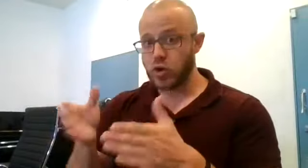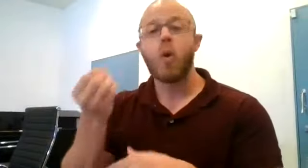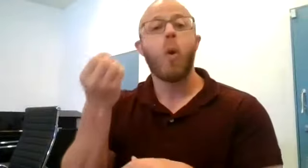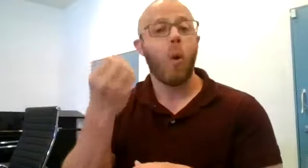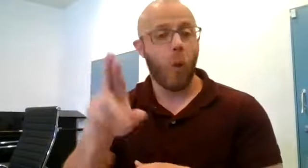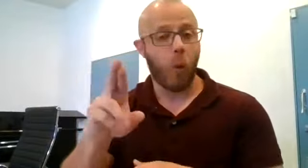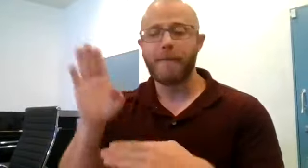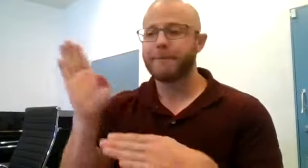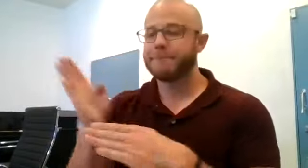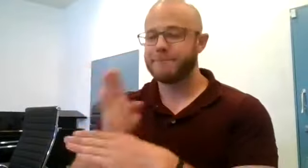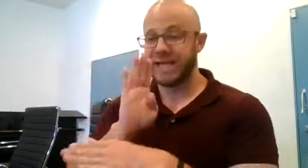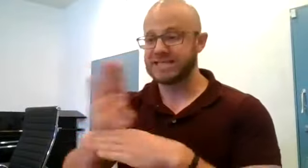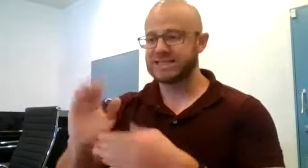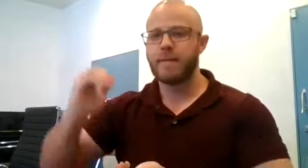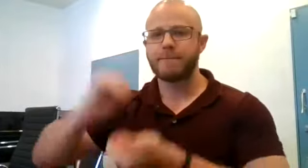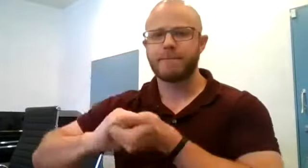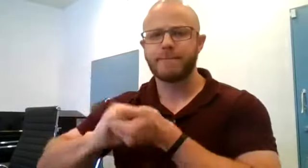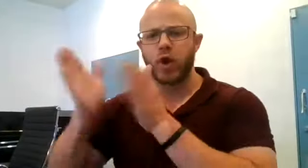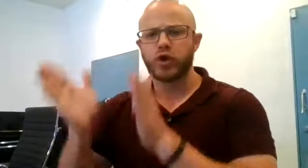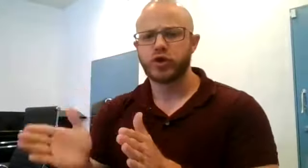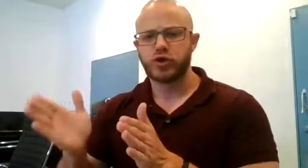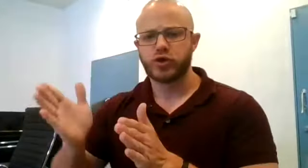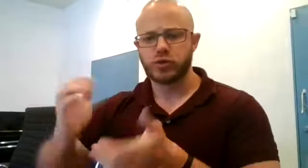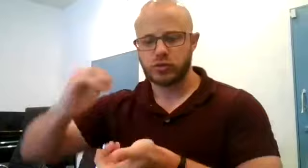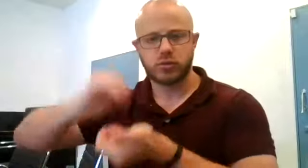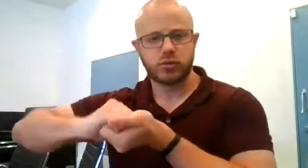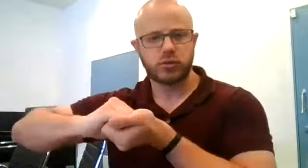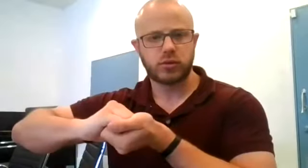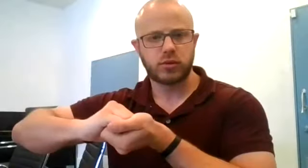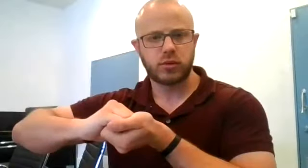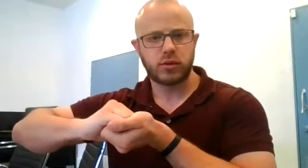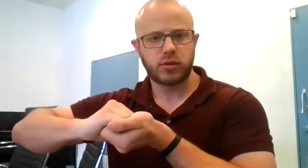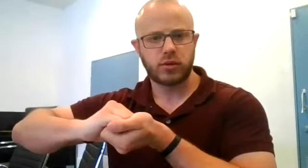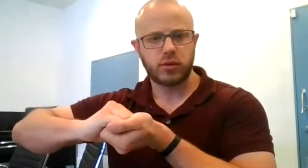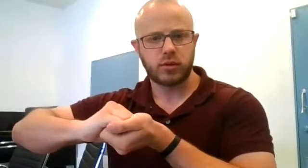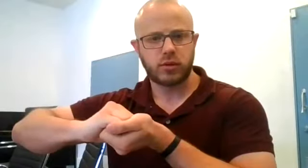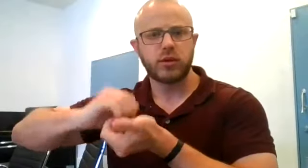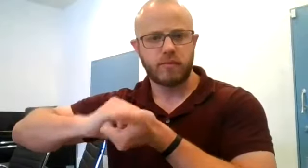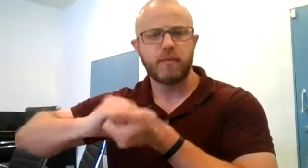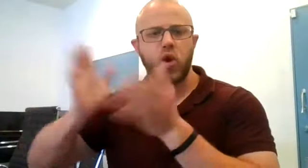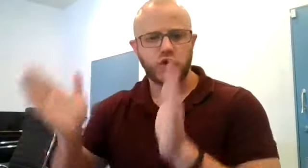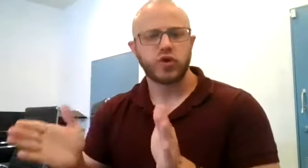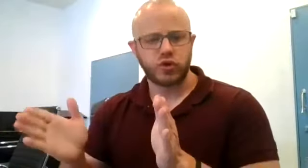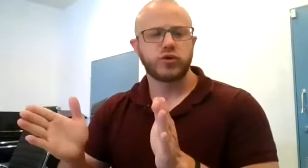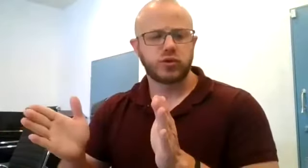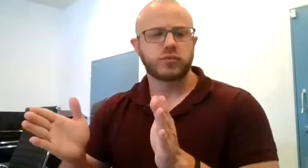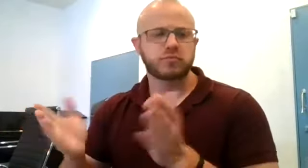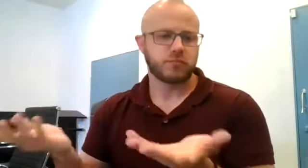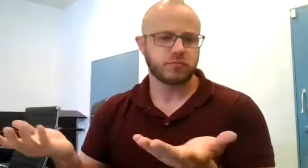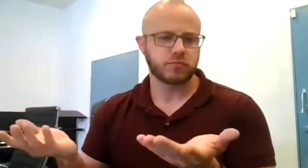partner or business partner, collaborator, like this, partner.